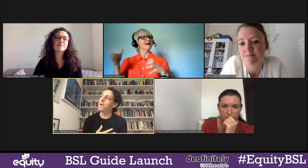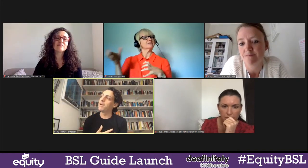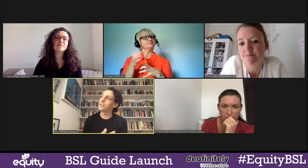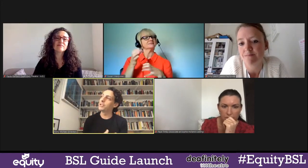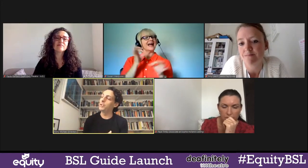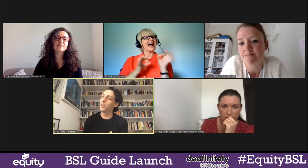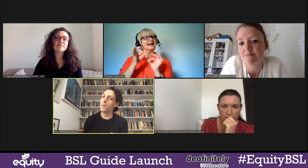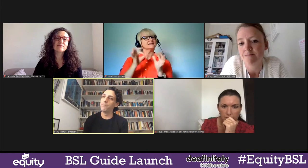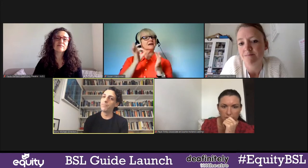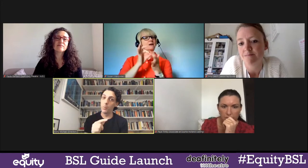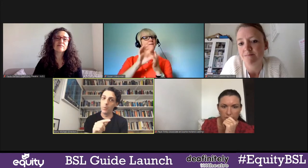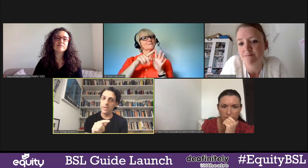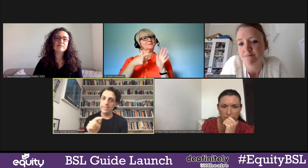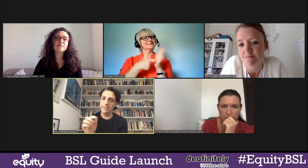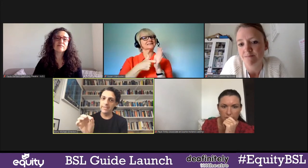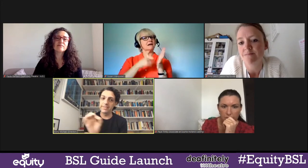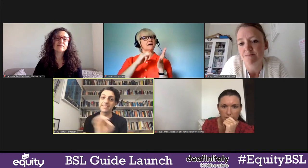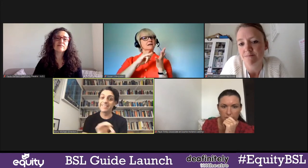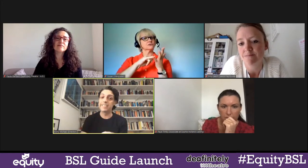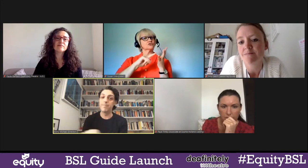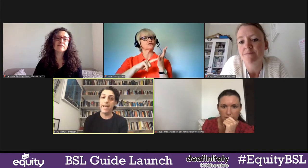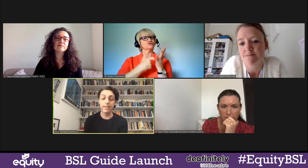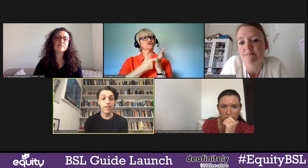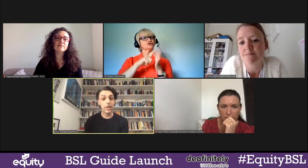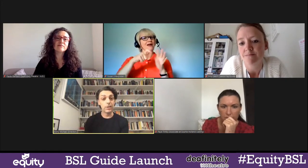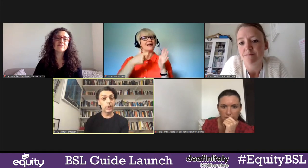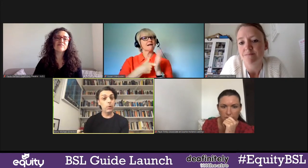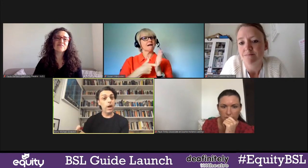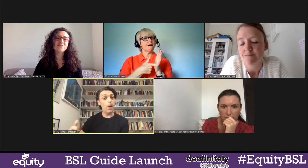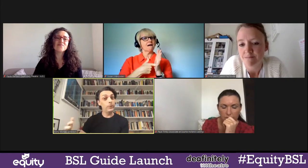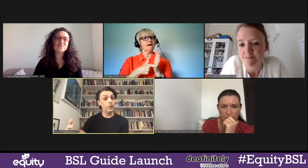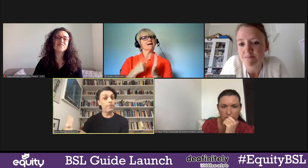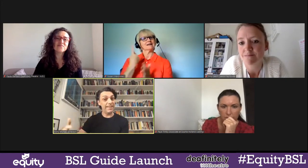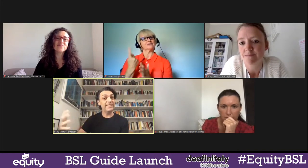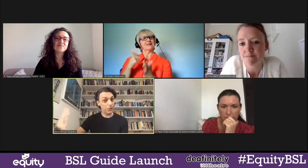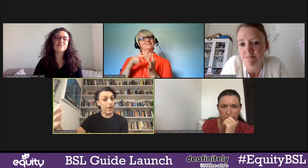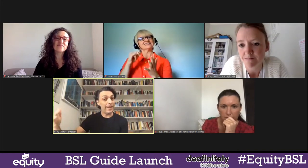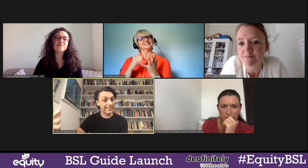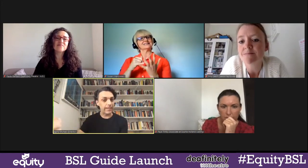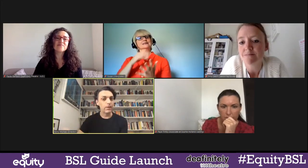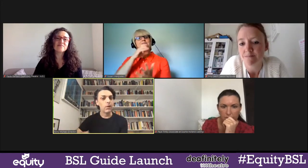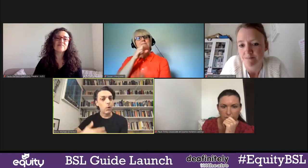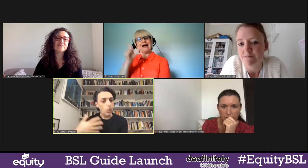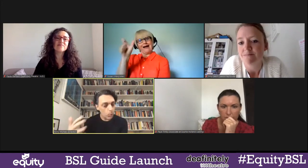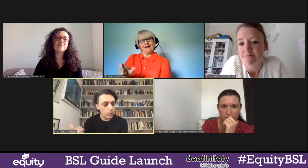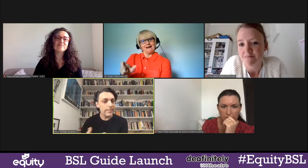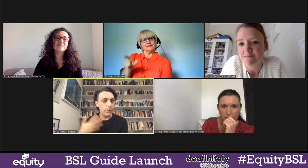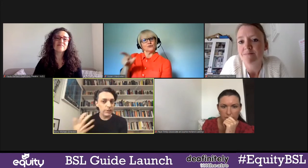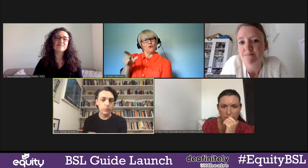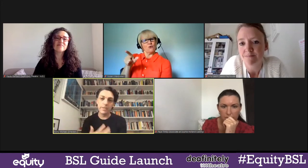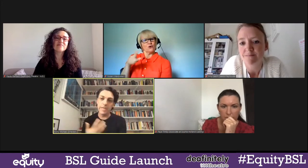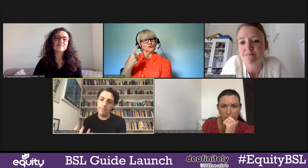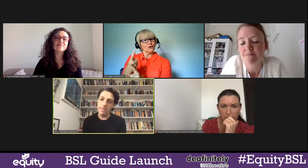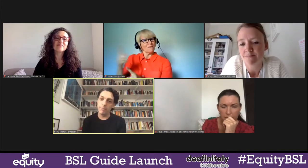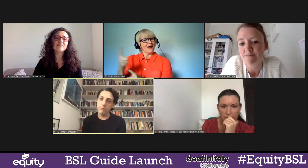who is a cis man. So I was talking about their sexuality. All these questions were coming up through the